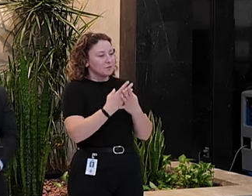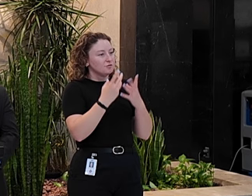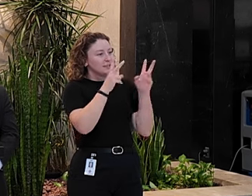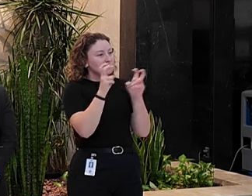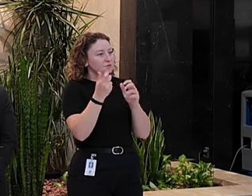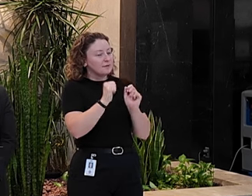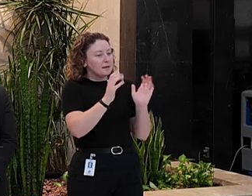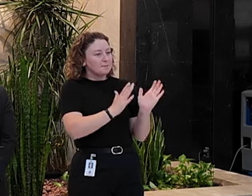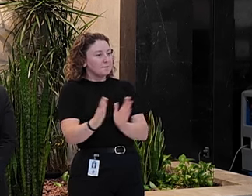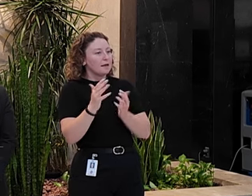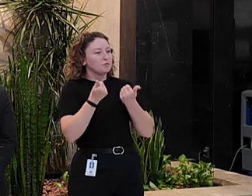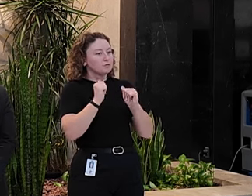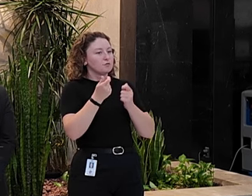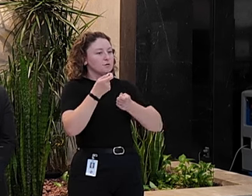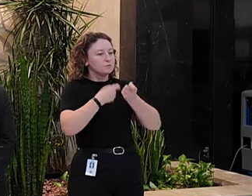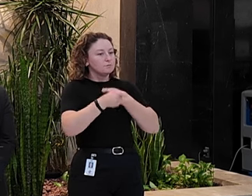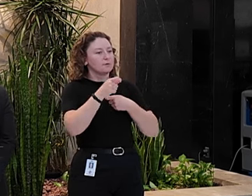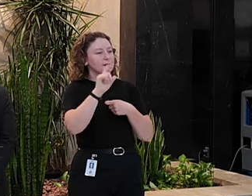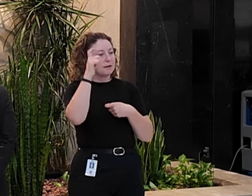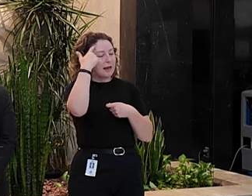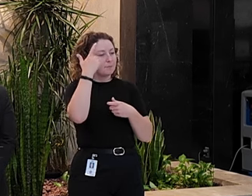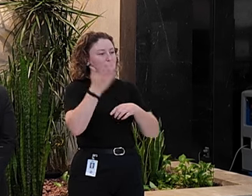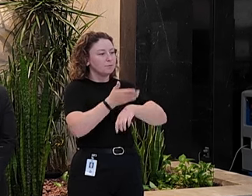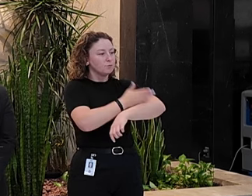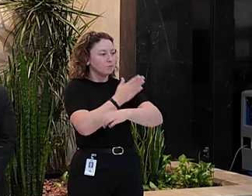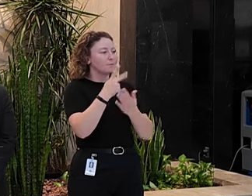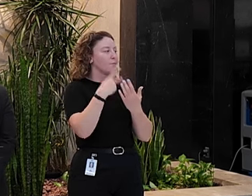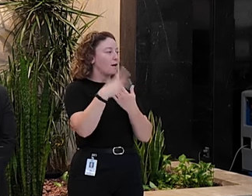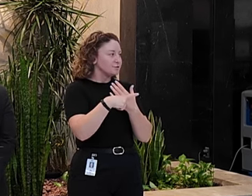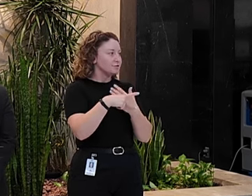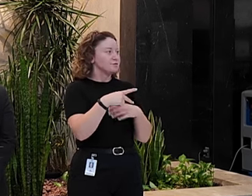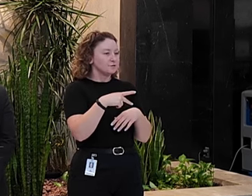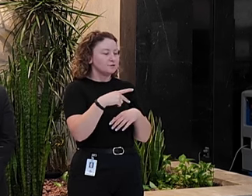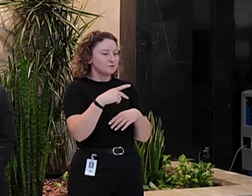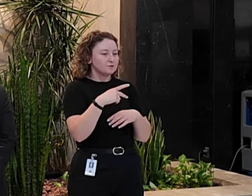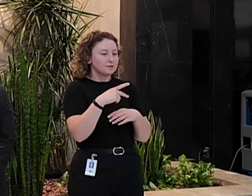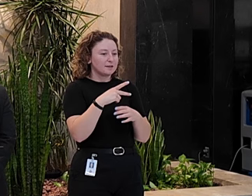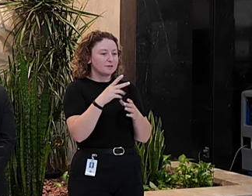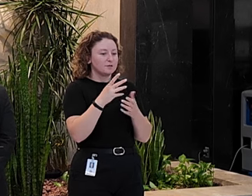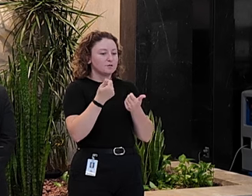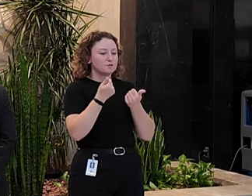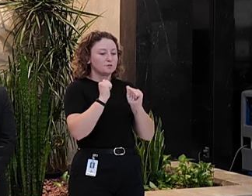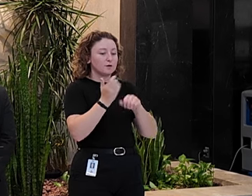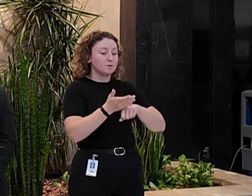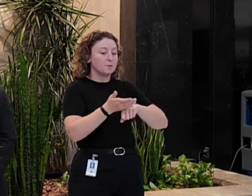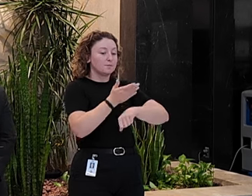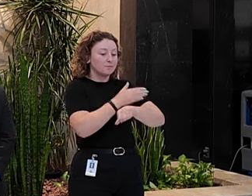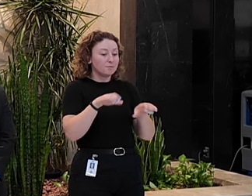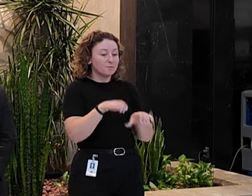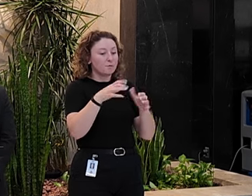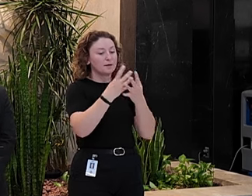was there any plan to do any capital improvement project to enhance the performance of the filters or new technologies with the